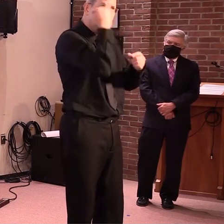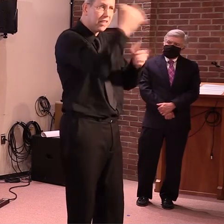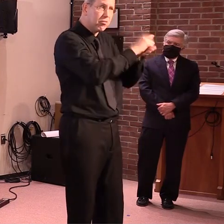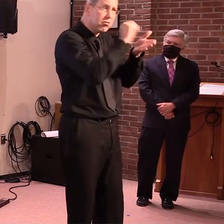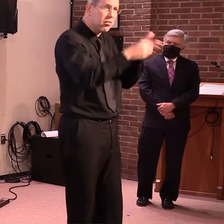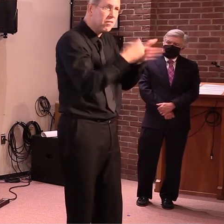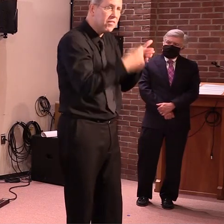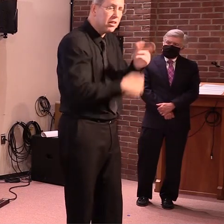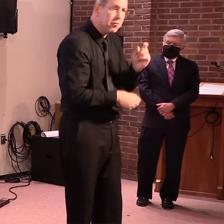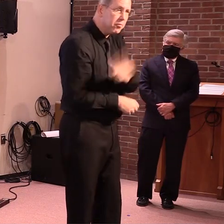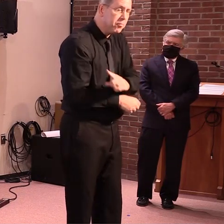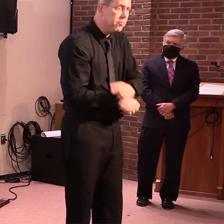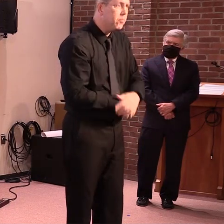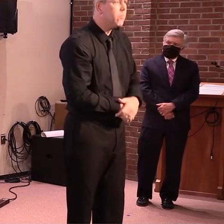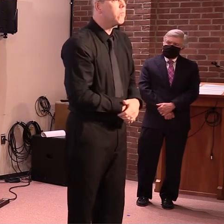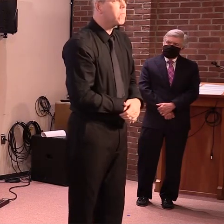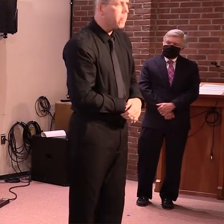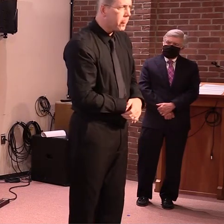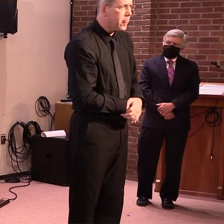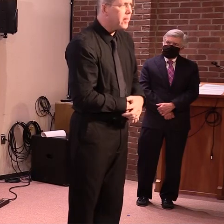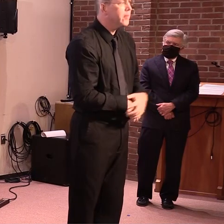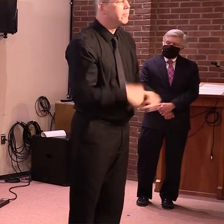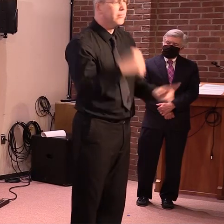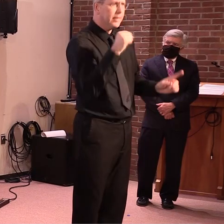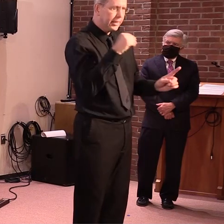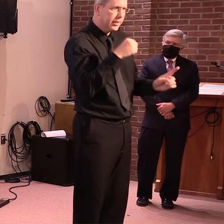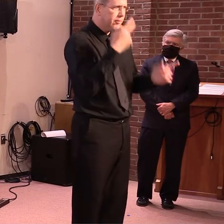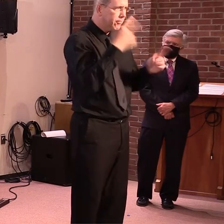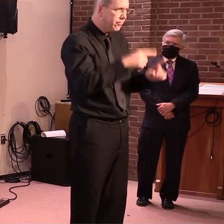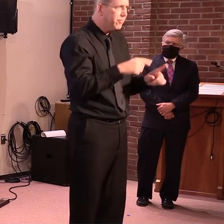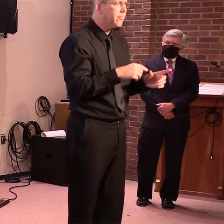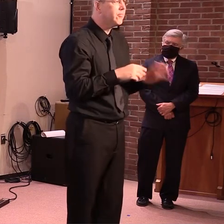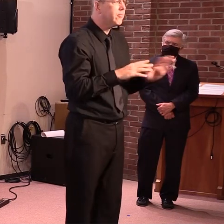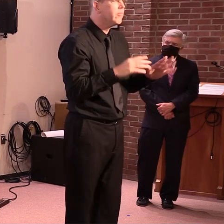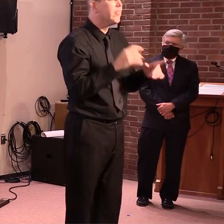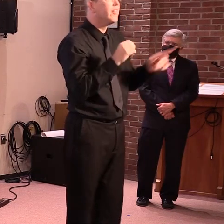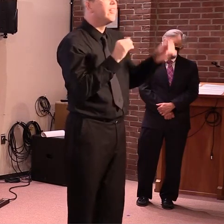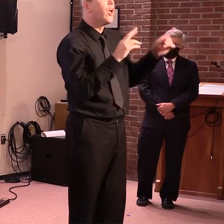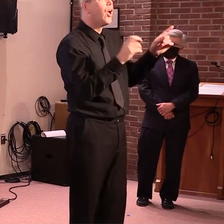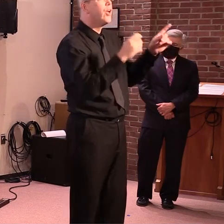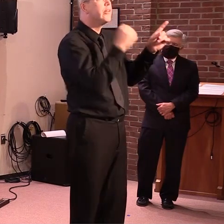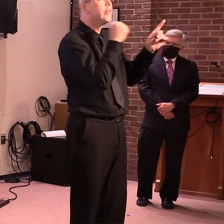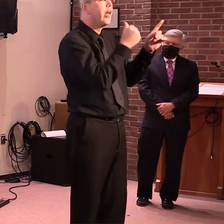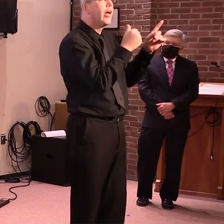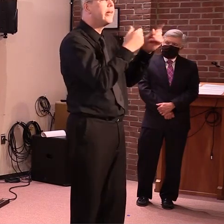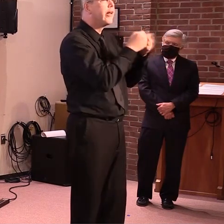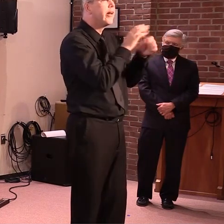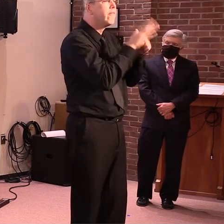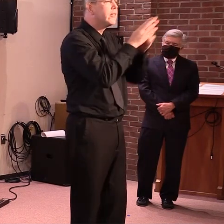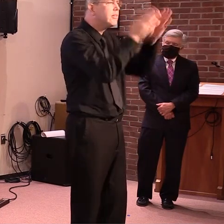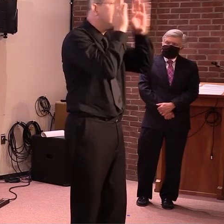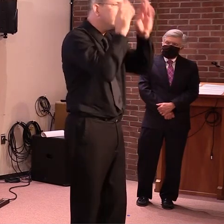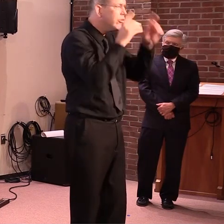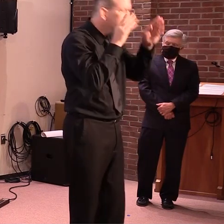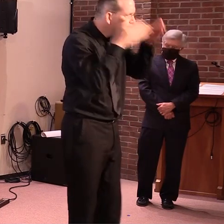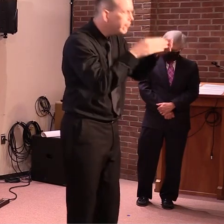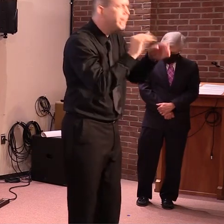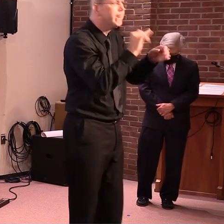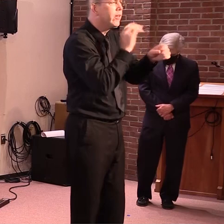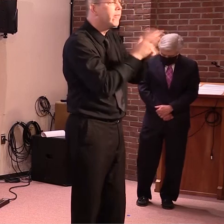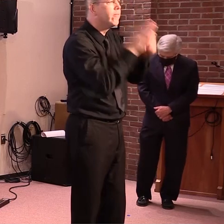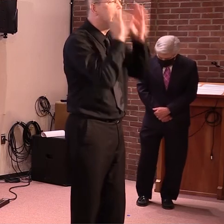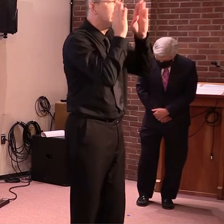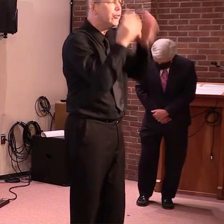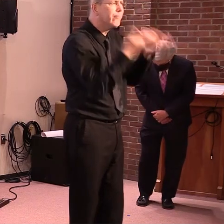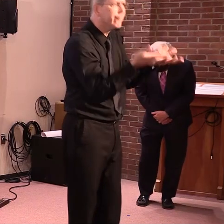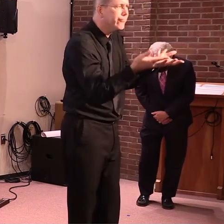been having the amount of attention needed. And this, what we see across the country is a great